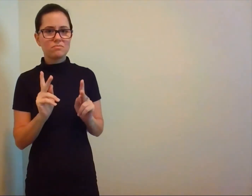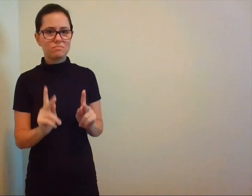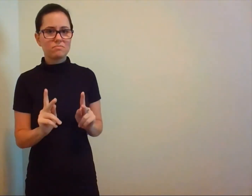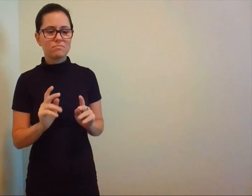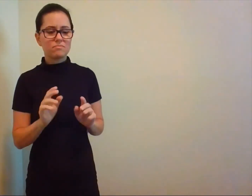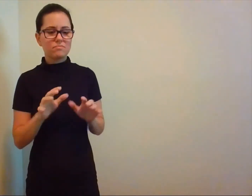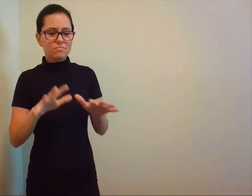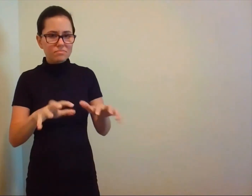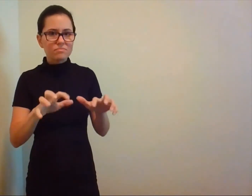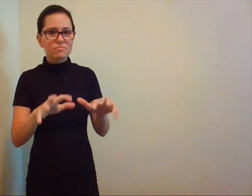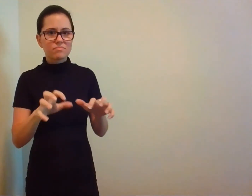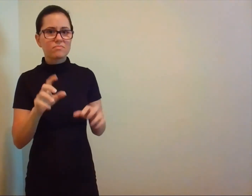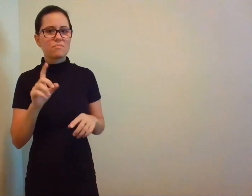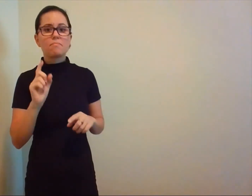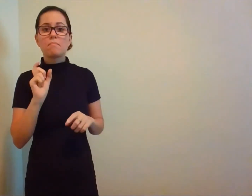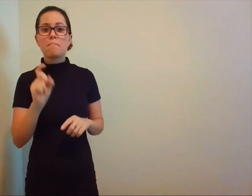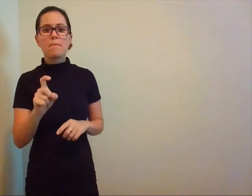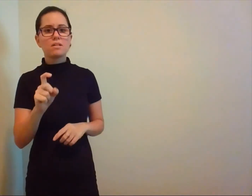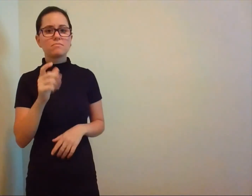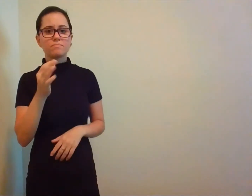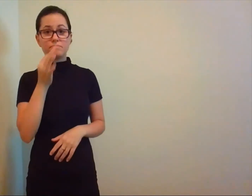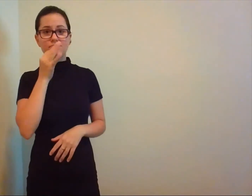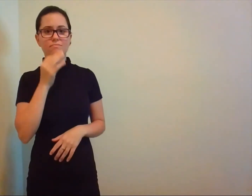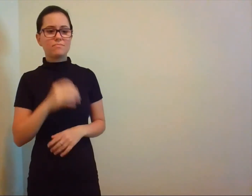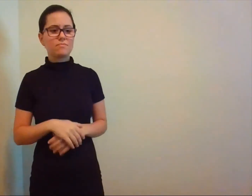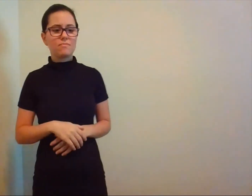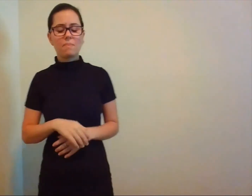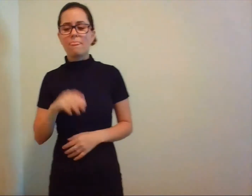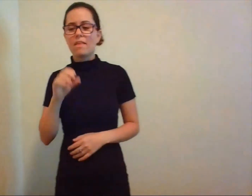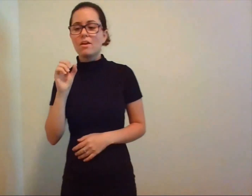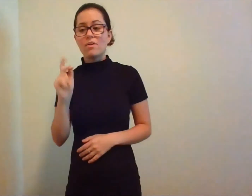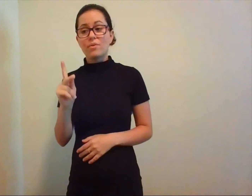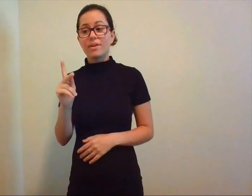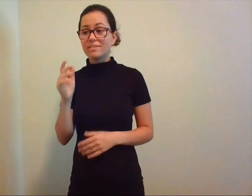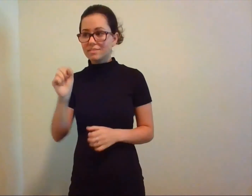there, and the woman at the front desk says, I'm like, here for our